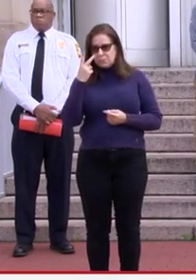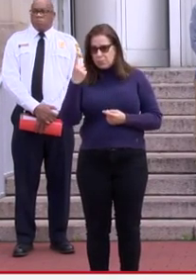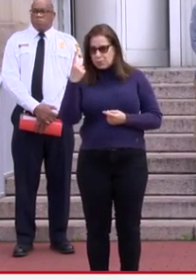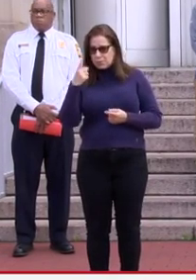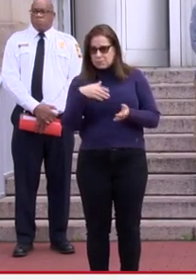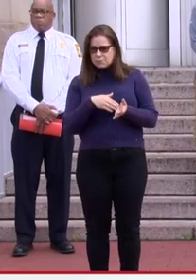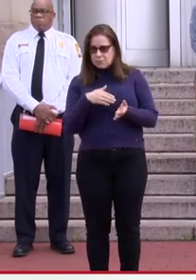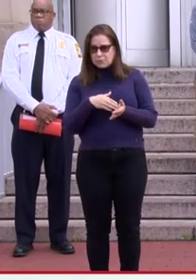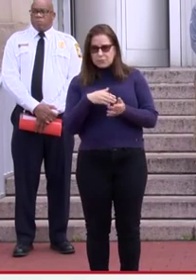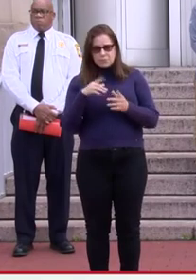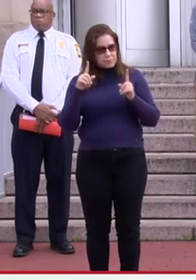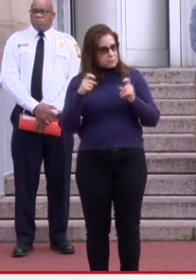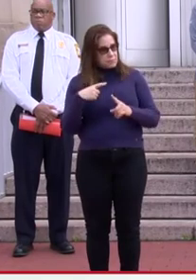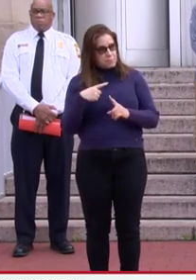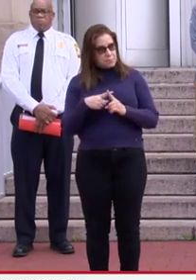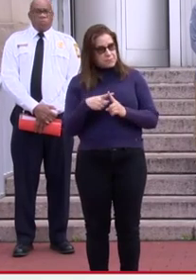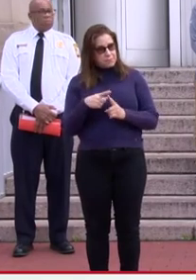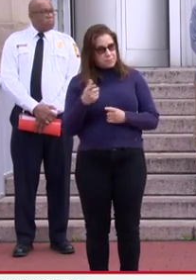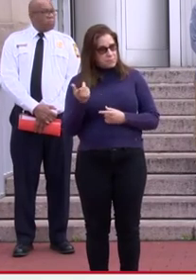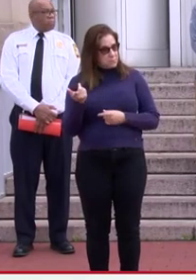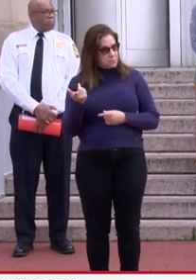pending for any doctors?